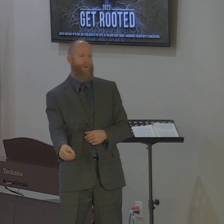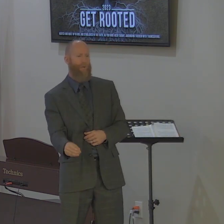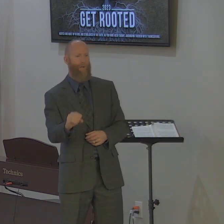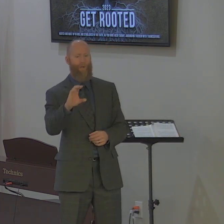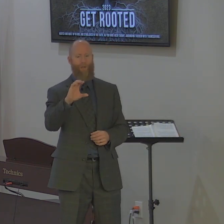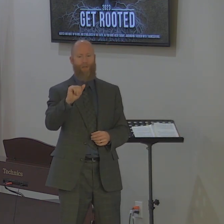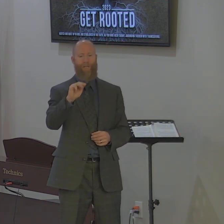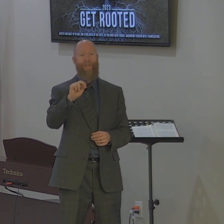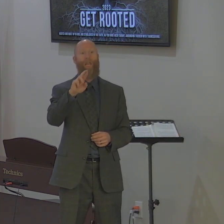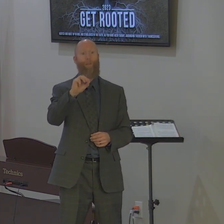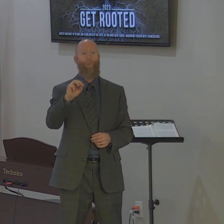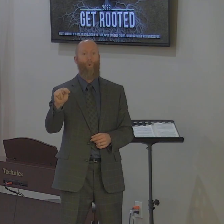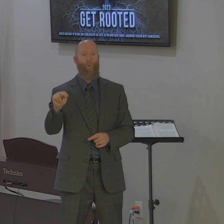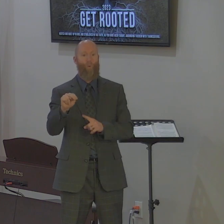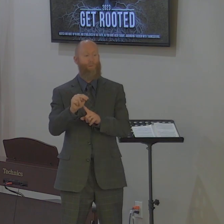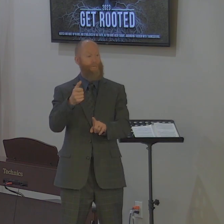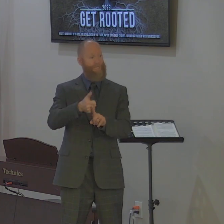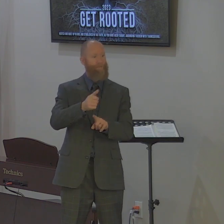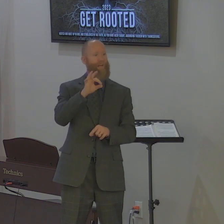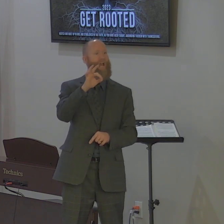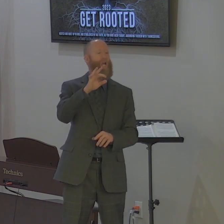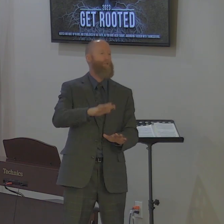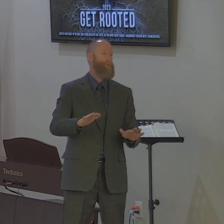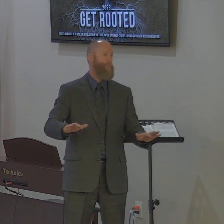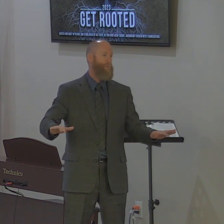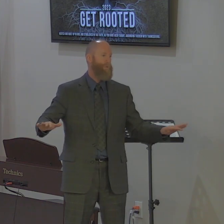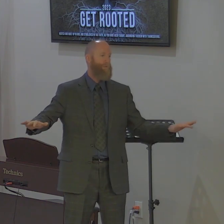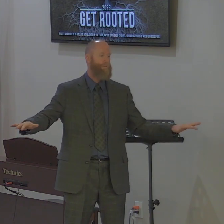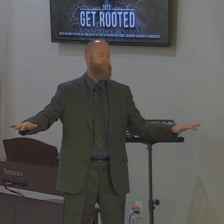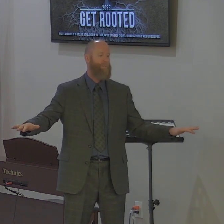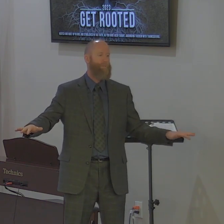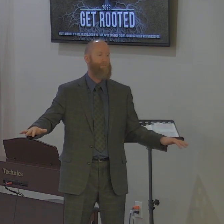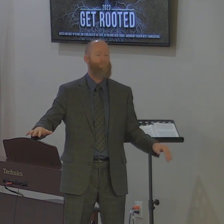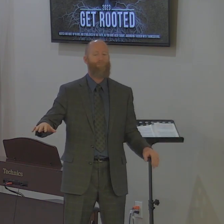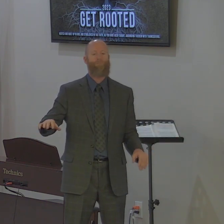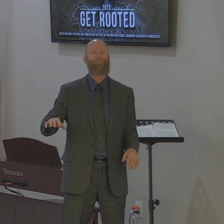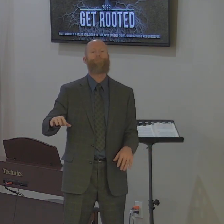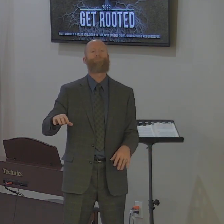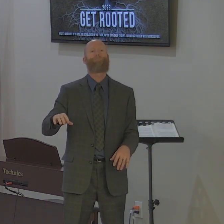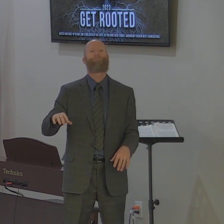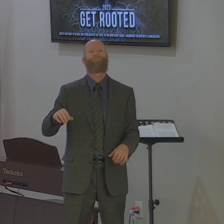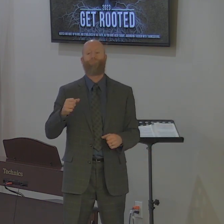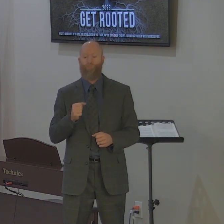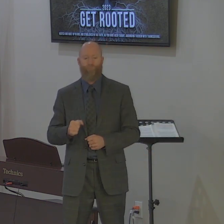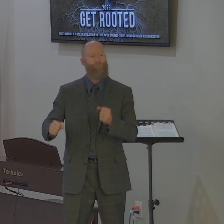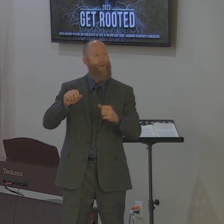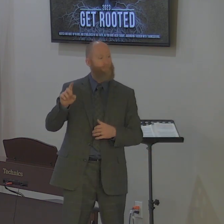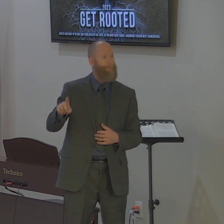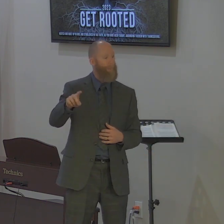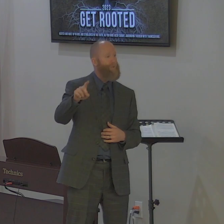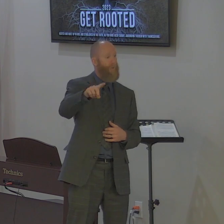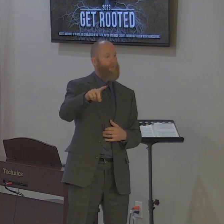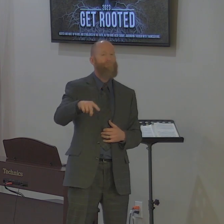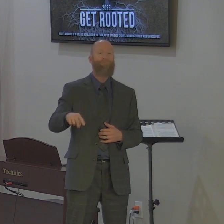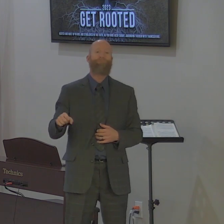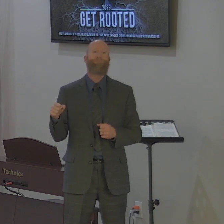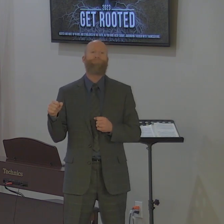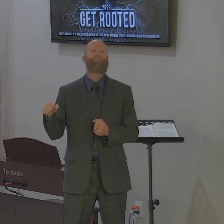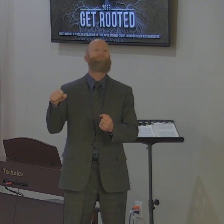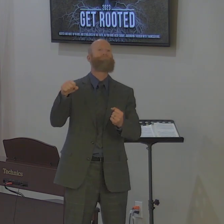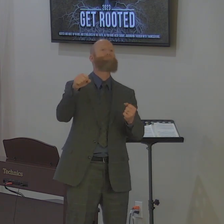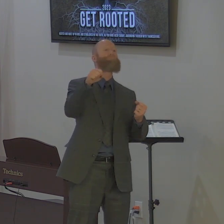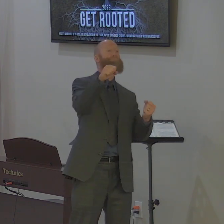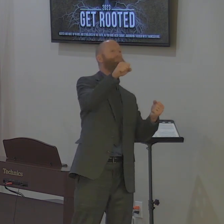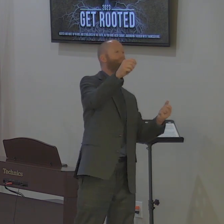He had 9 children, and he went on deputation, raised his support,